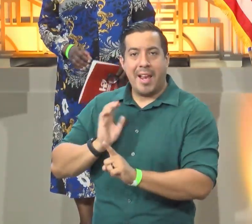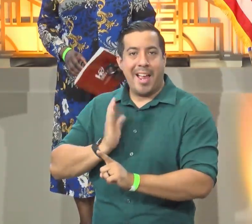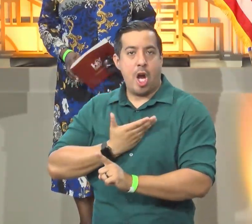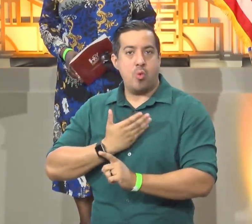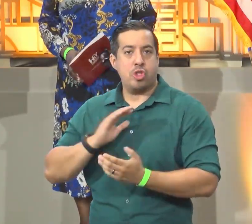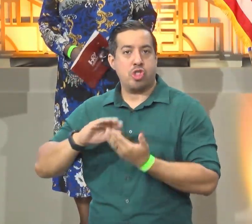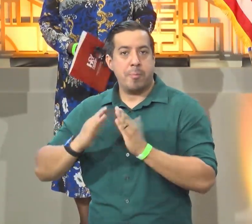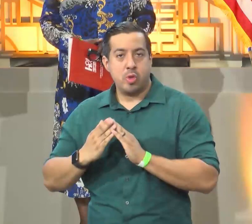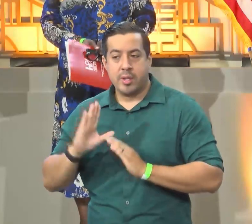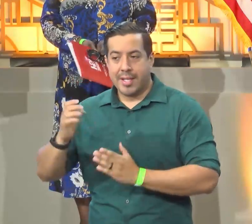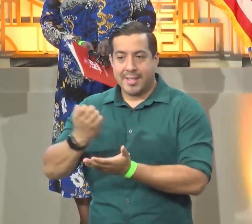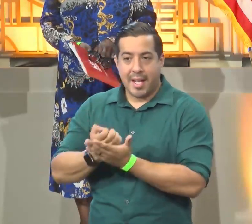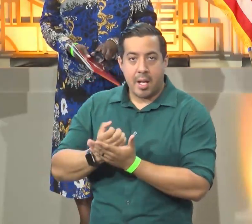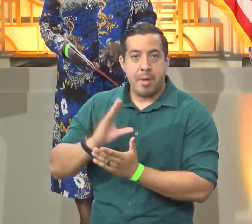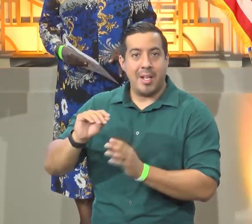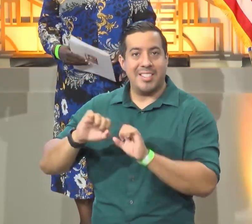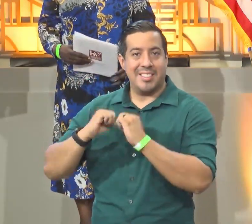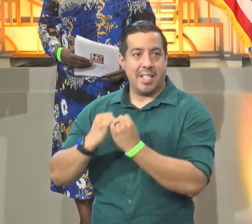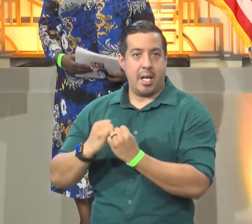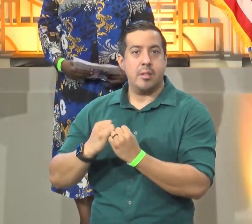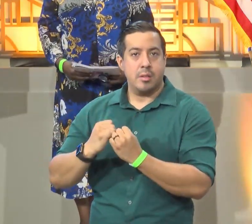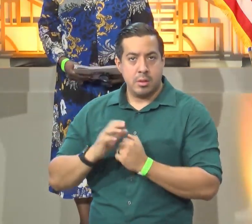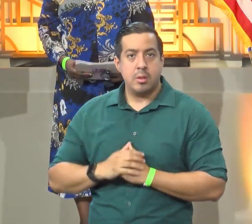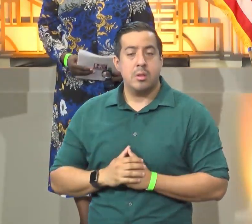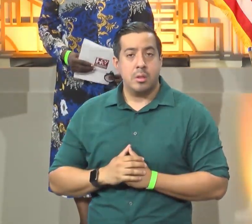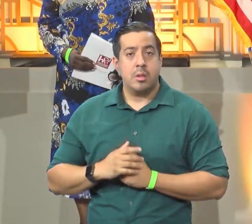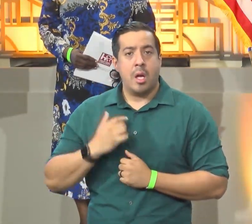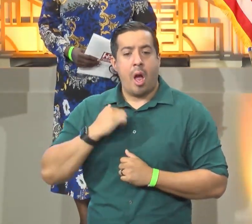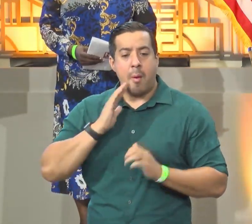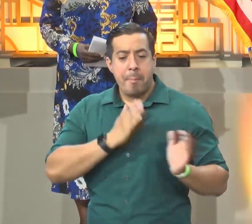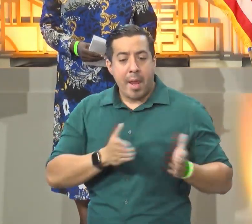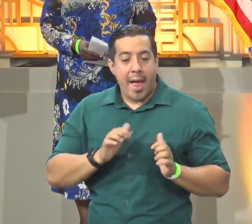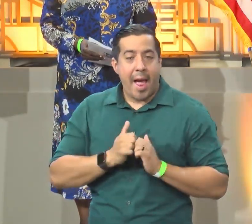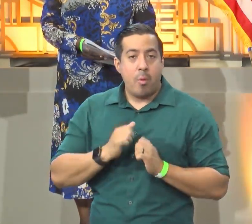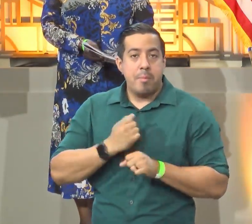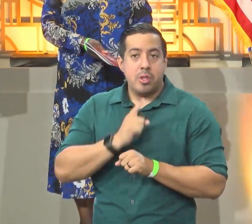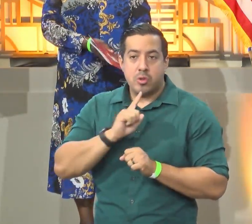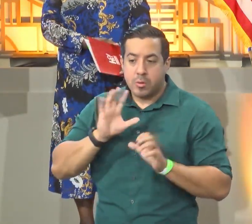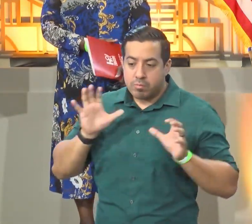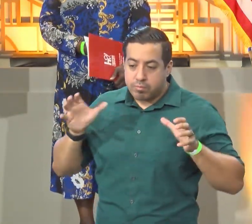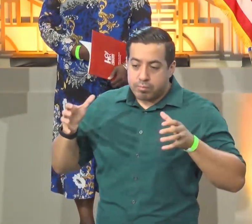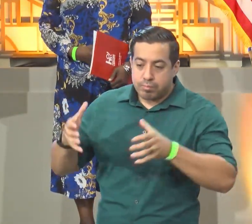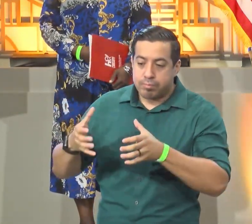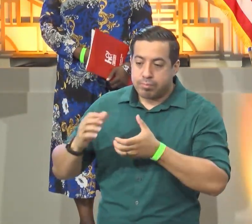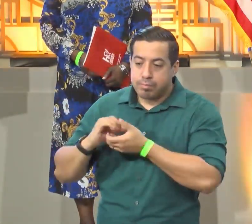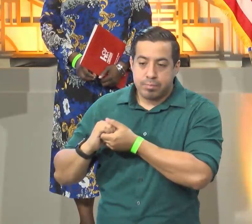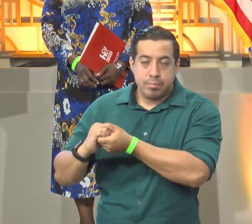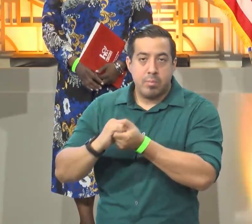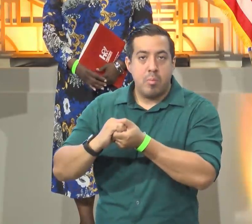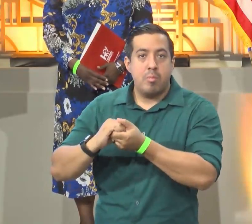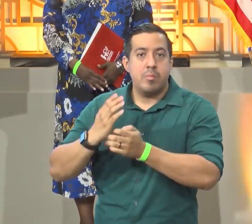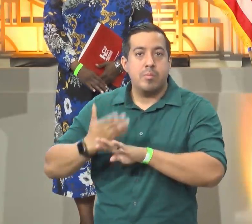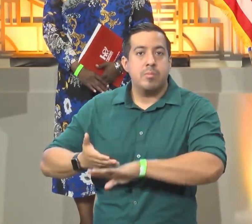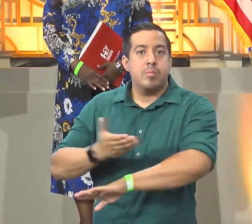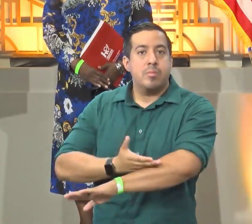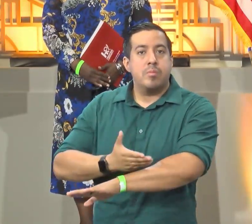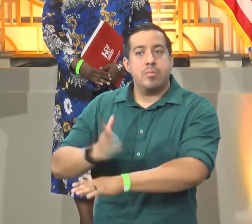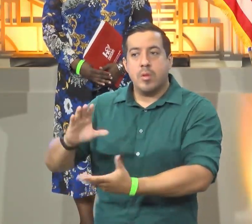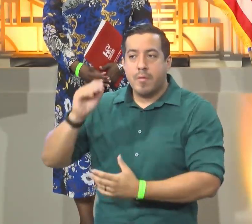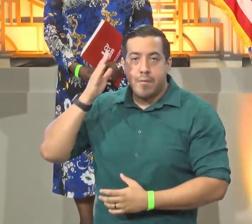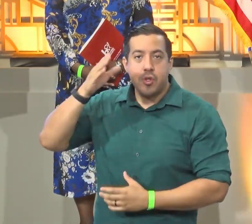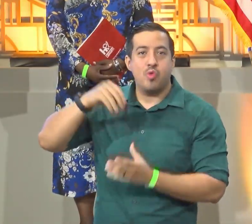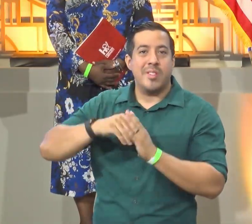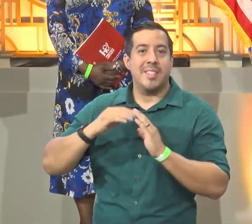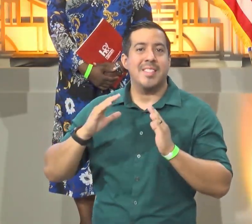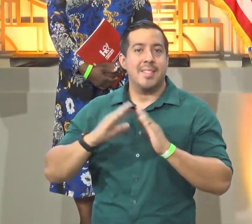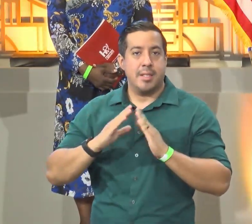community, economy, and society, and our plan for how we may all come together to assure for a vibrant future for our city